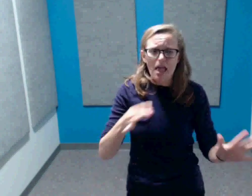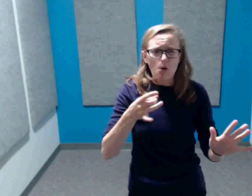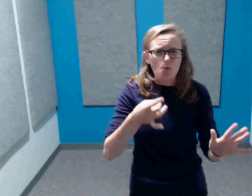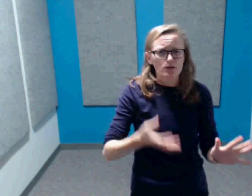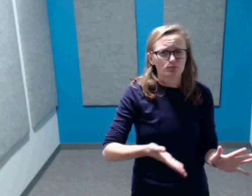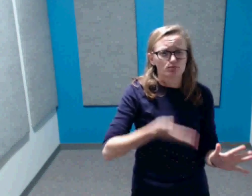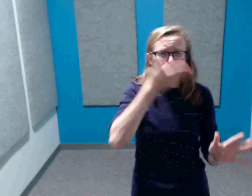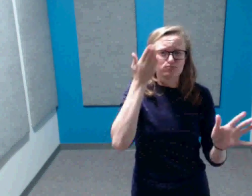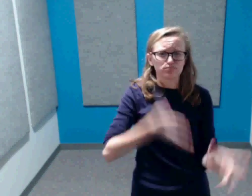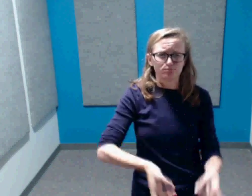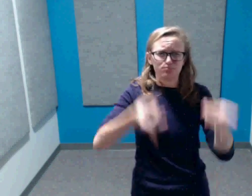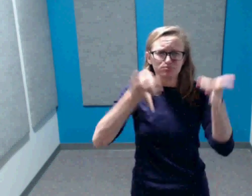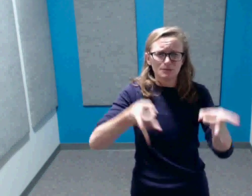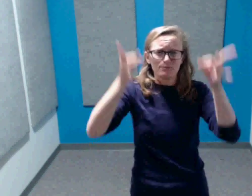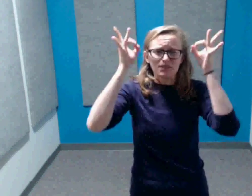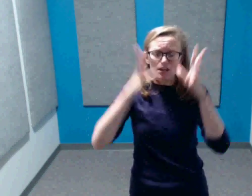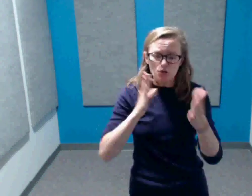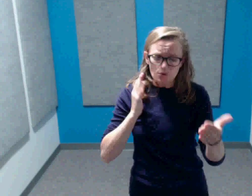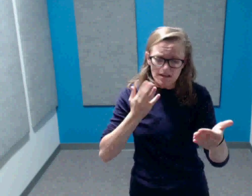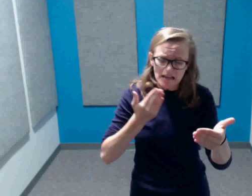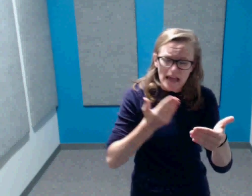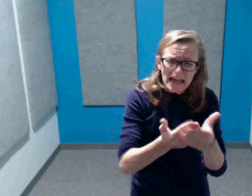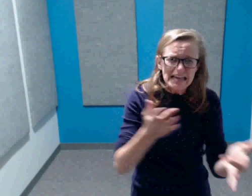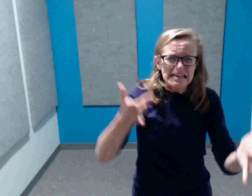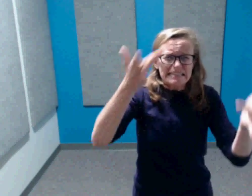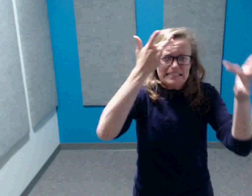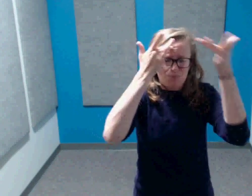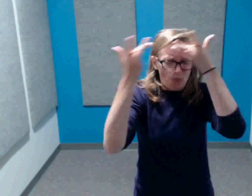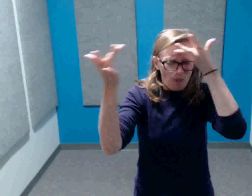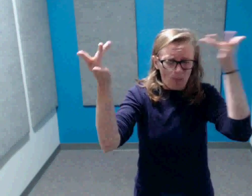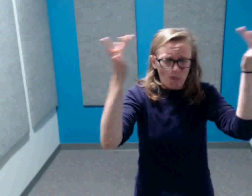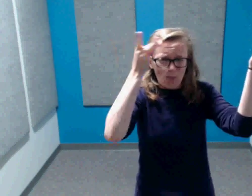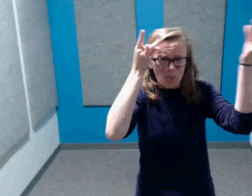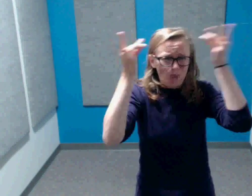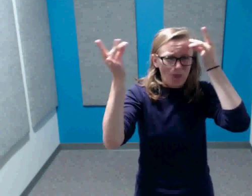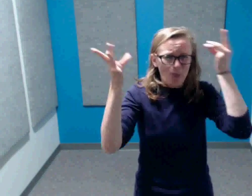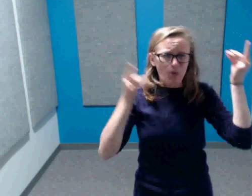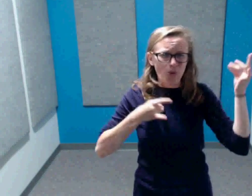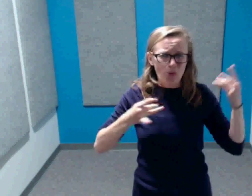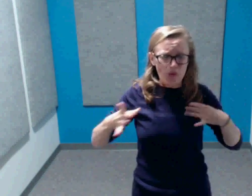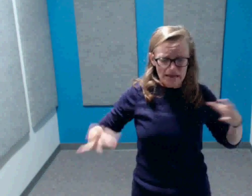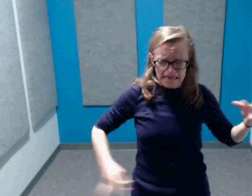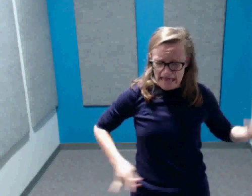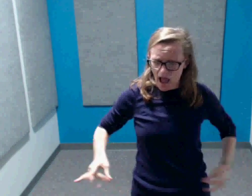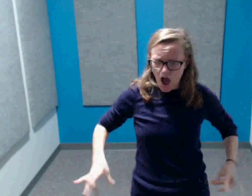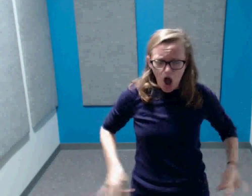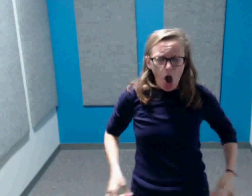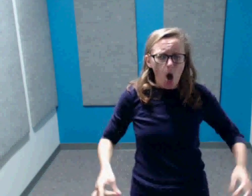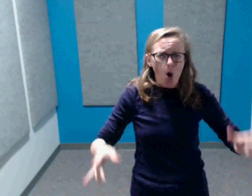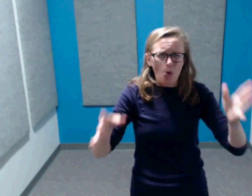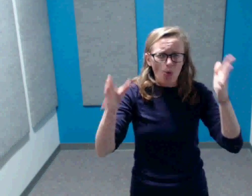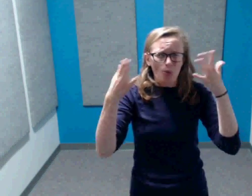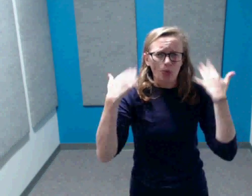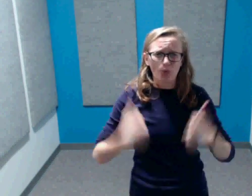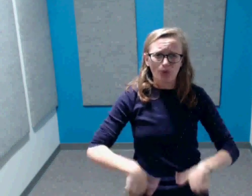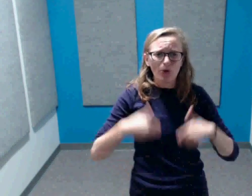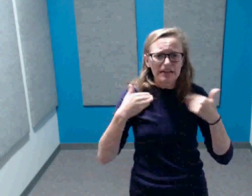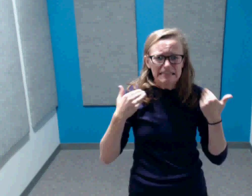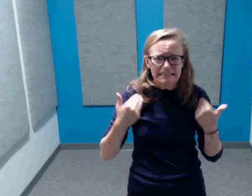smell. You get that close to it, it stings everywhere it hits you. I mean, it just pervades every pore in your body, in